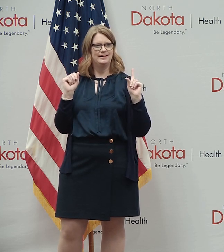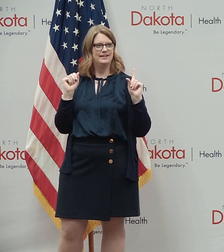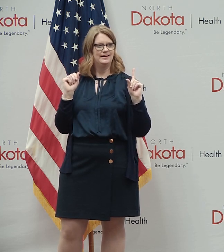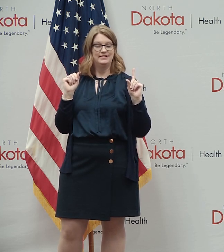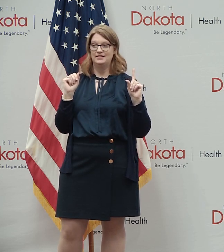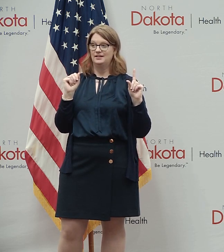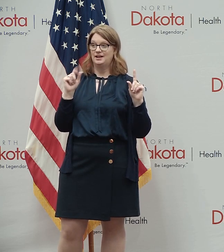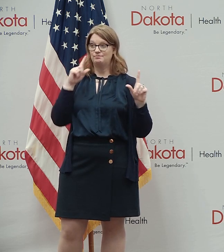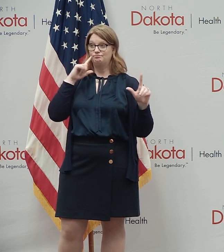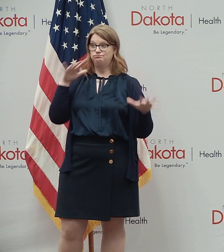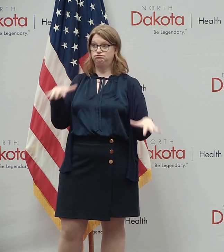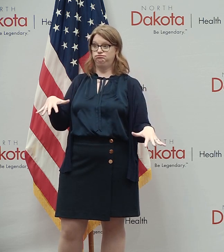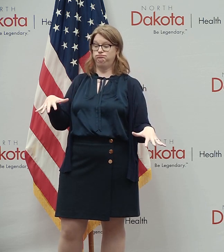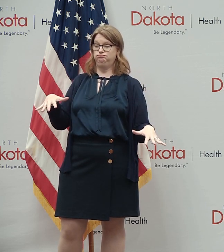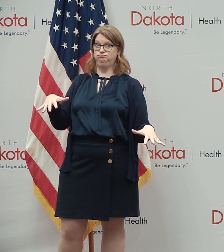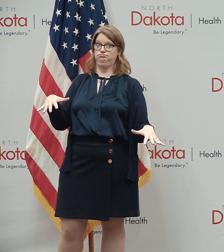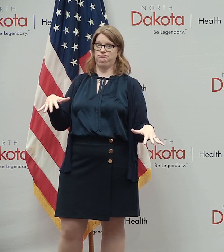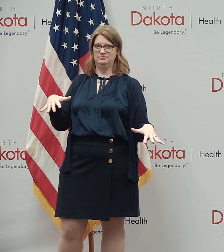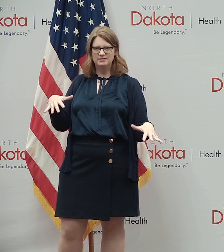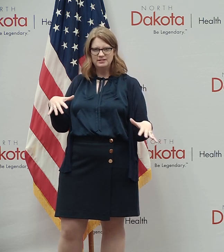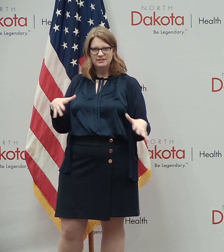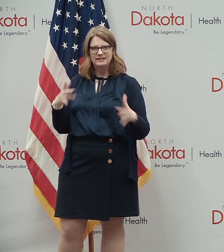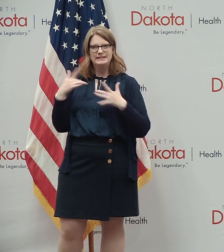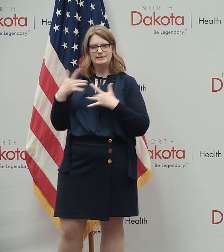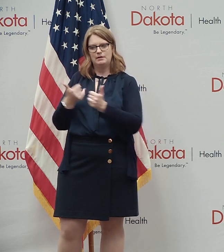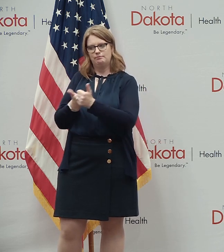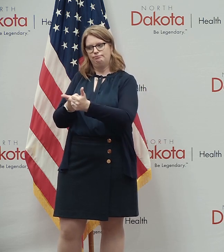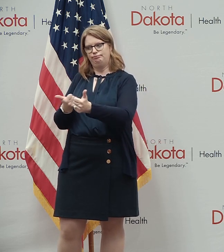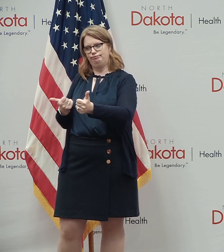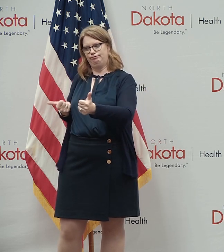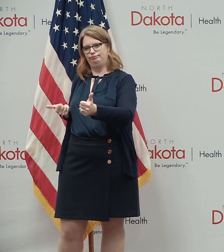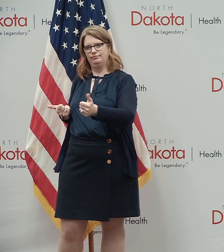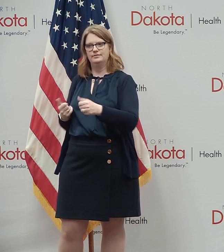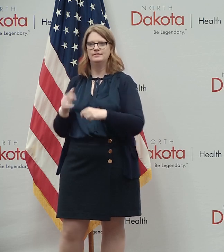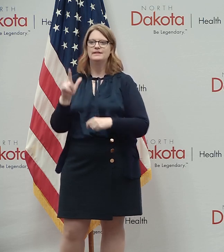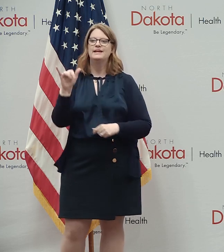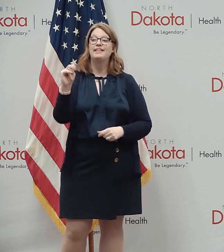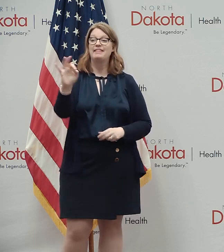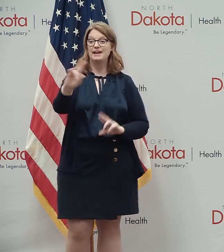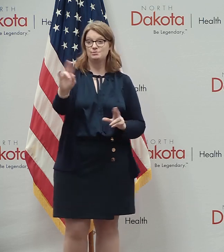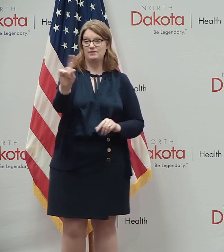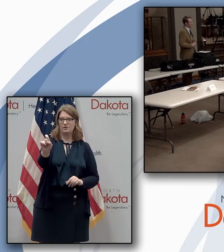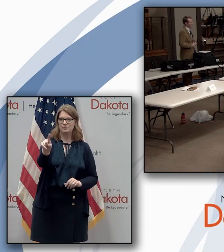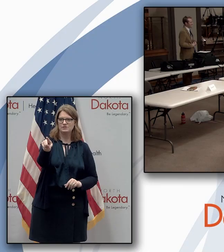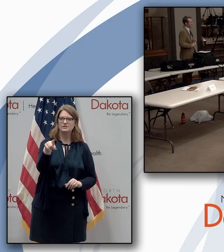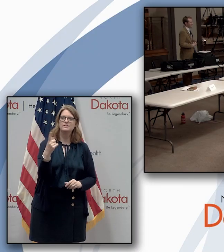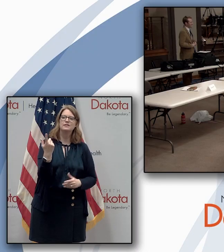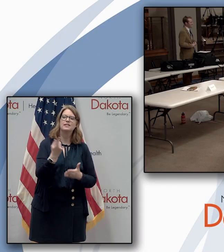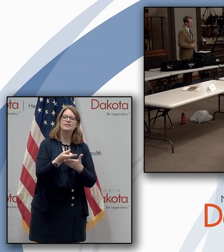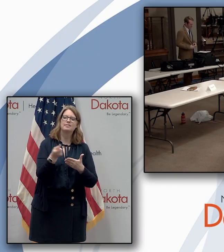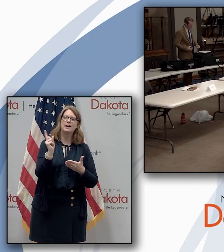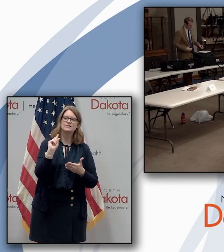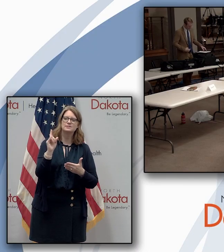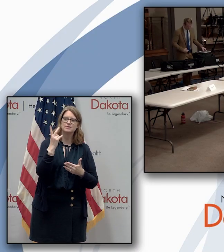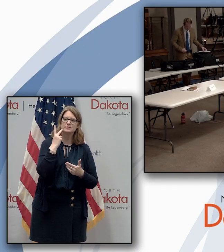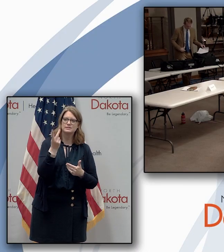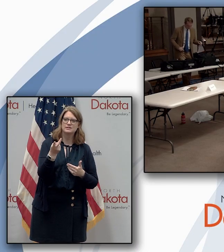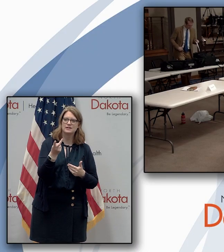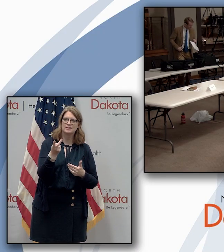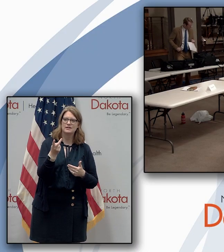I'm literally stunned. I can't believe that. Usually we've got a backlog of online questions, but Lane's ready for a question. Last week we saw